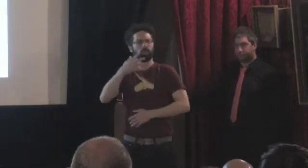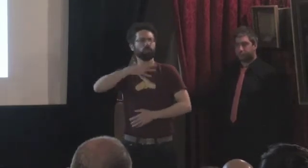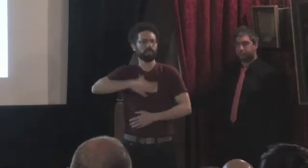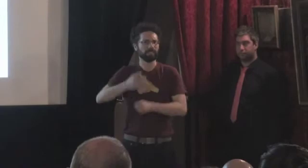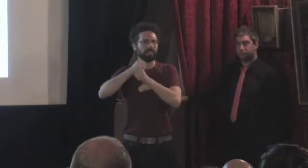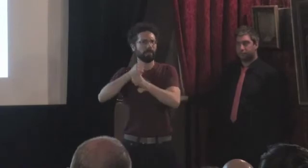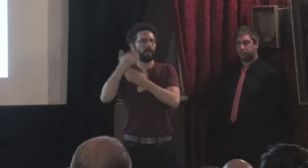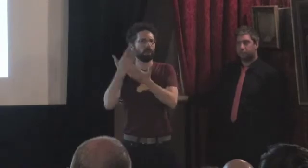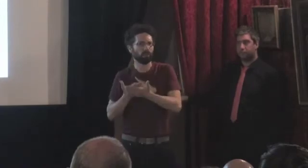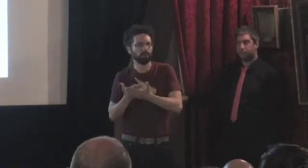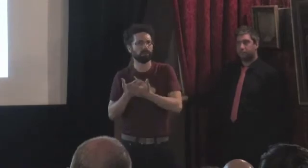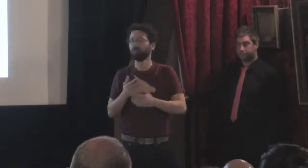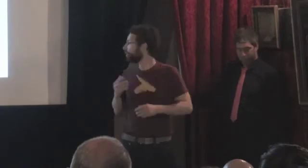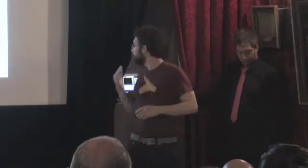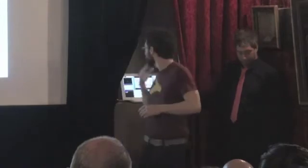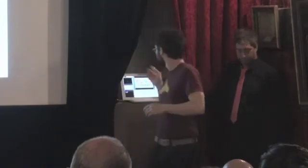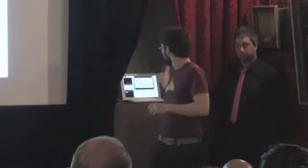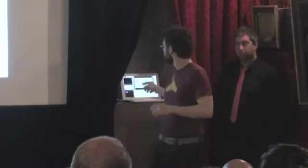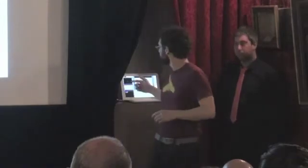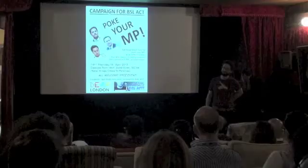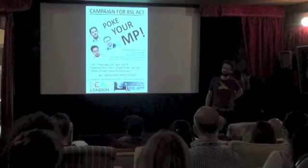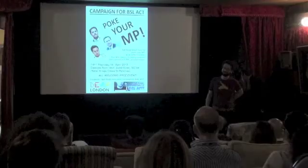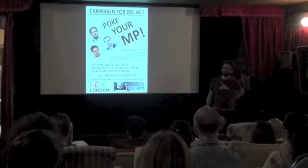what they wanted us to campaign for.